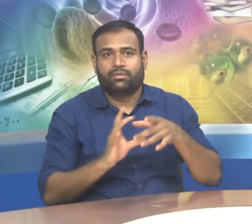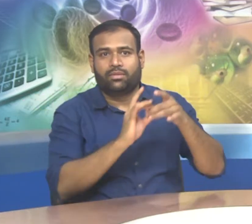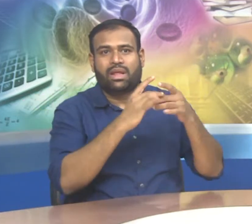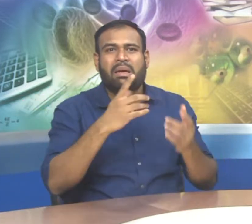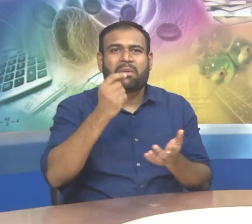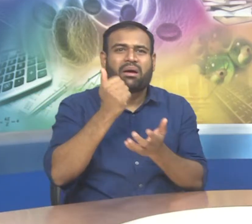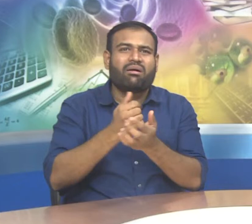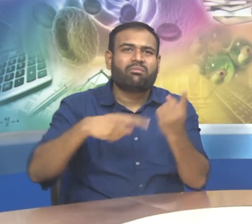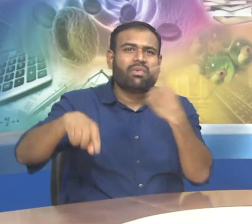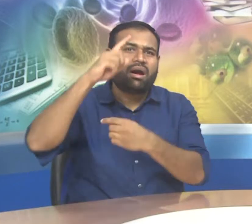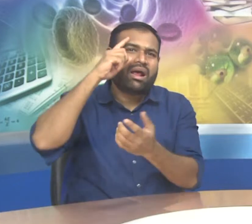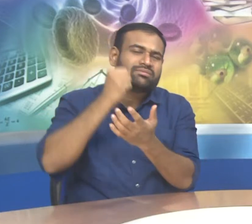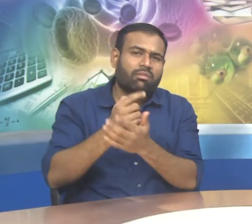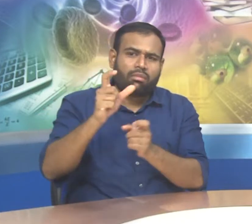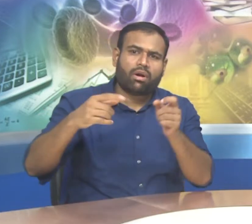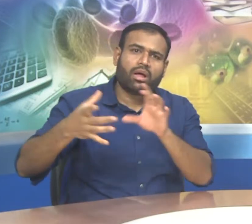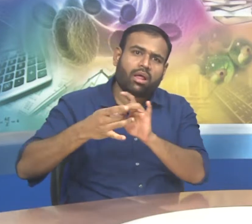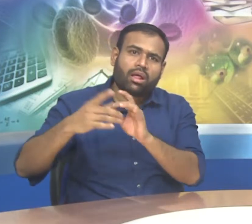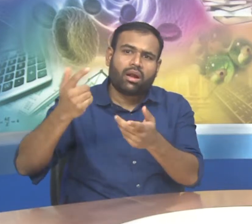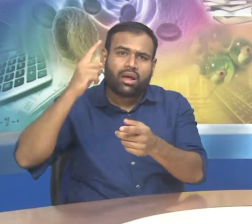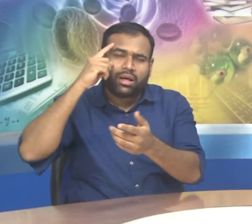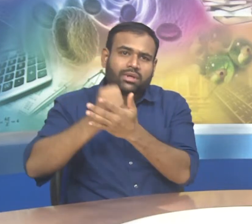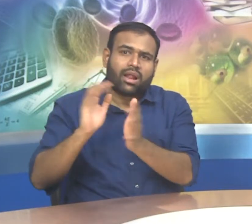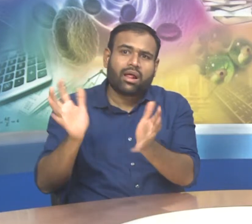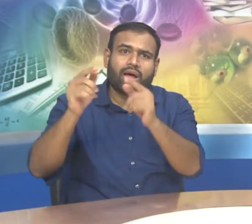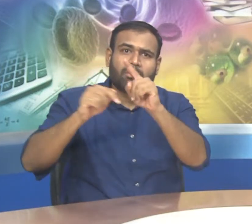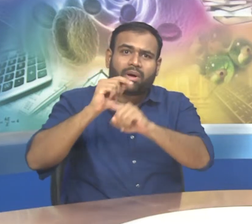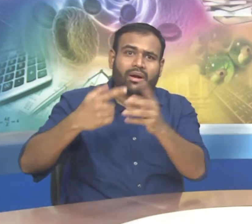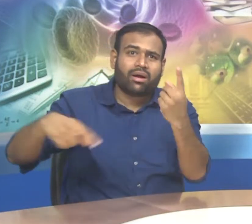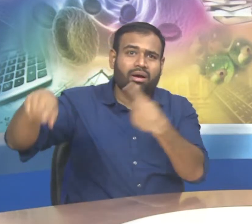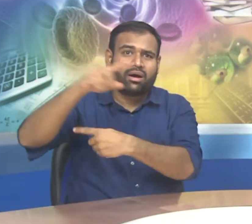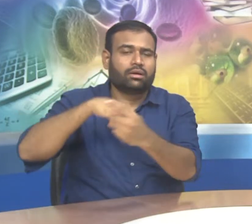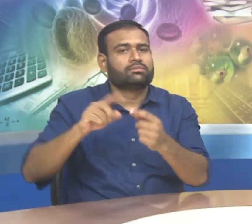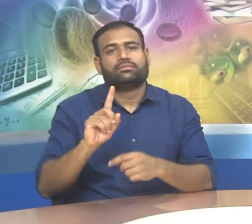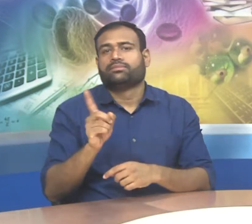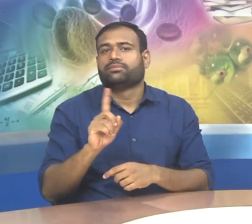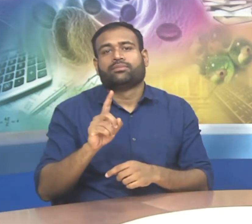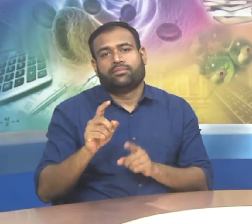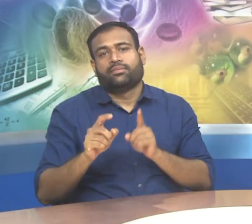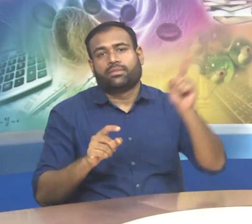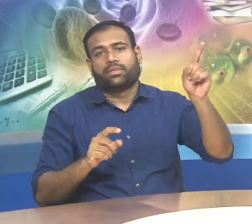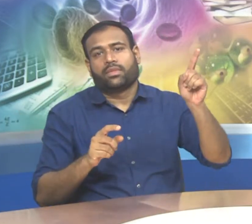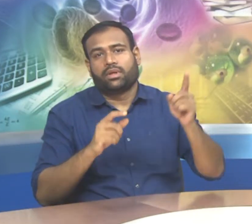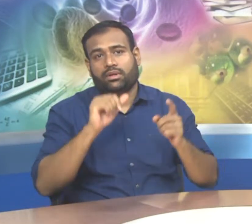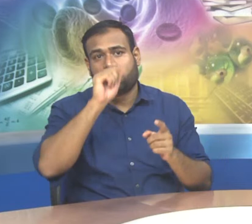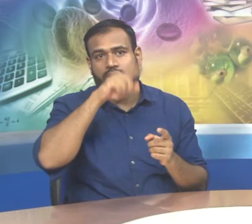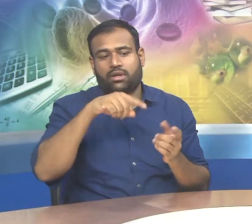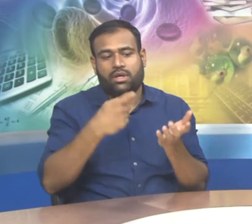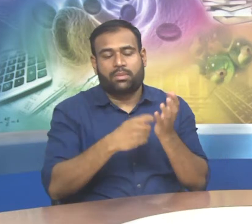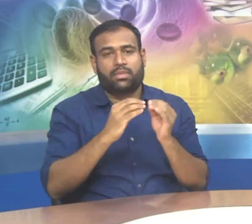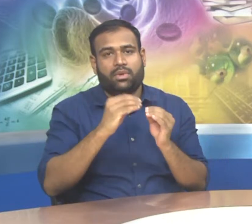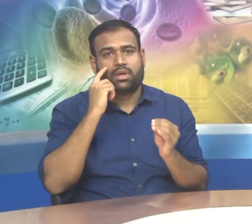For example, RBI, Reserve Bank of India, is the central bank.